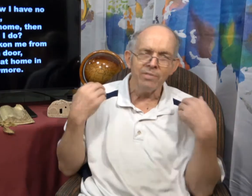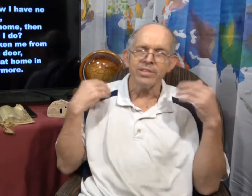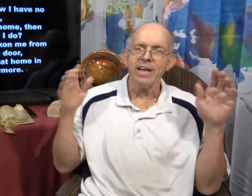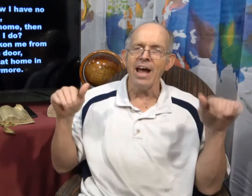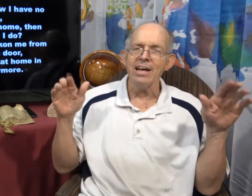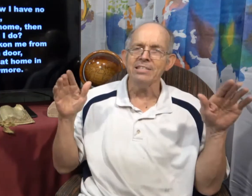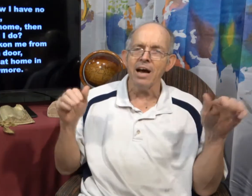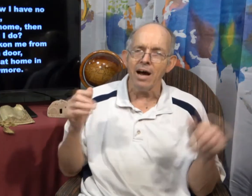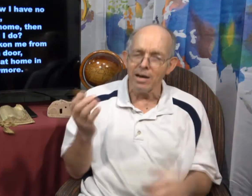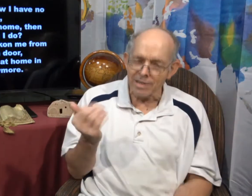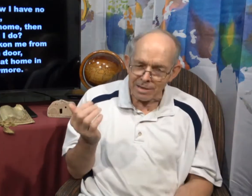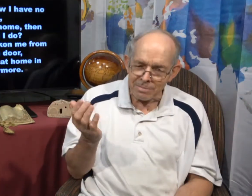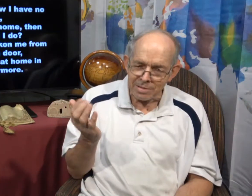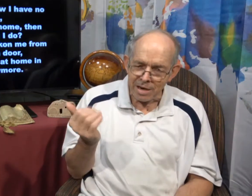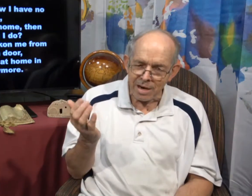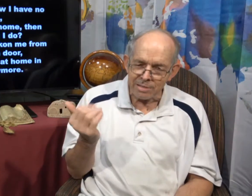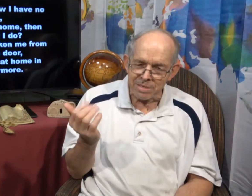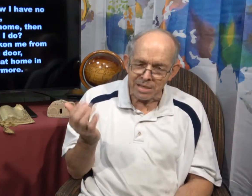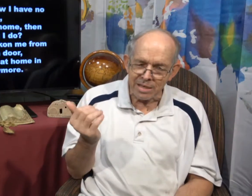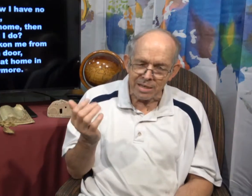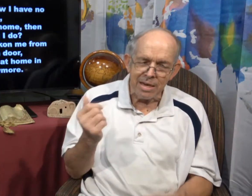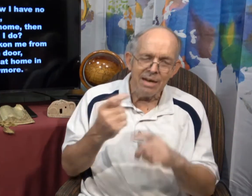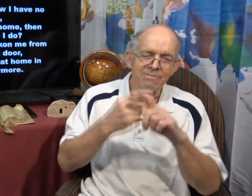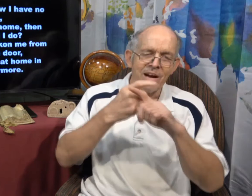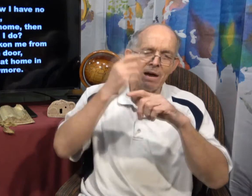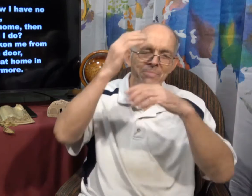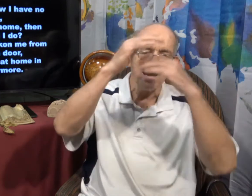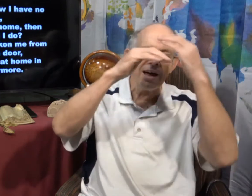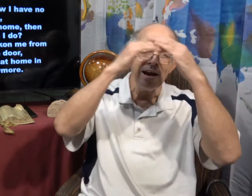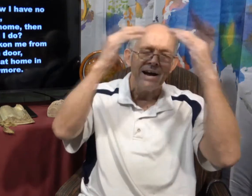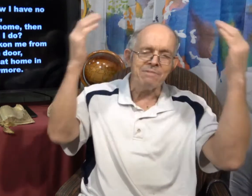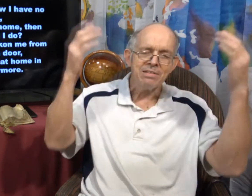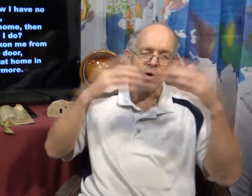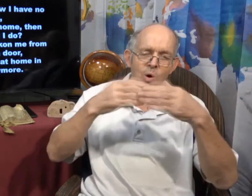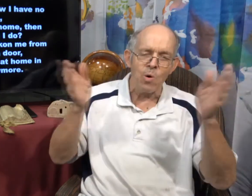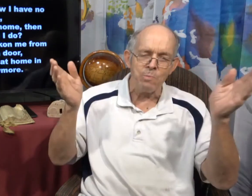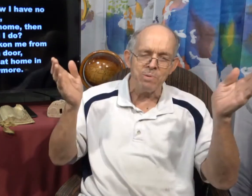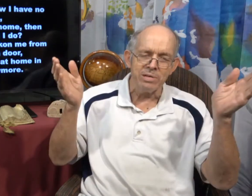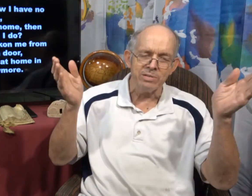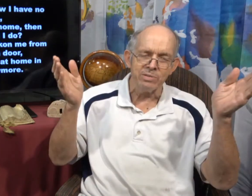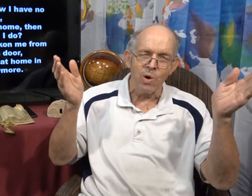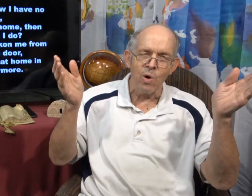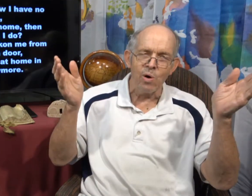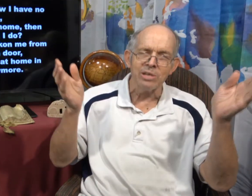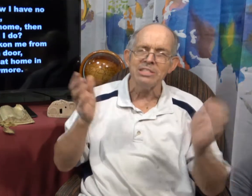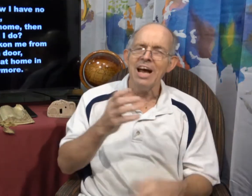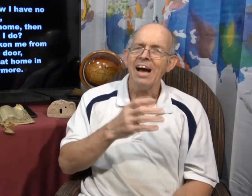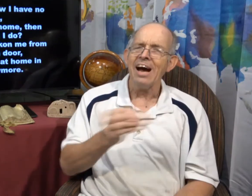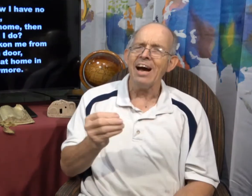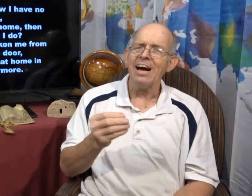The angel come guard me from the heaven open door, and